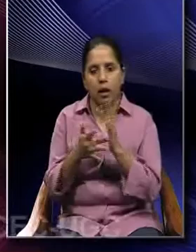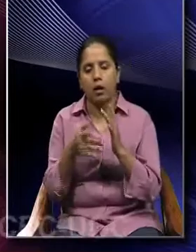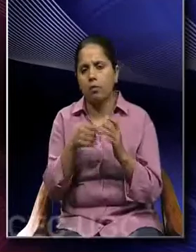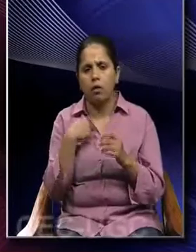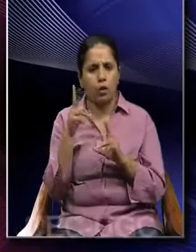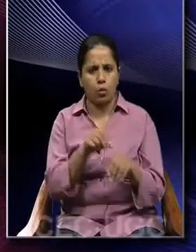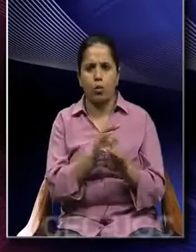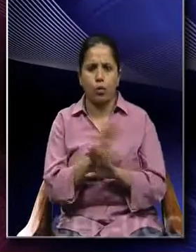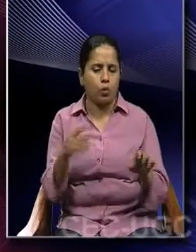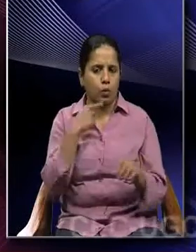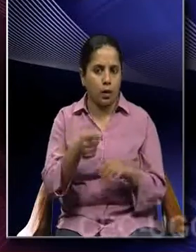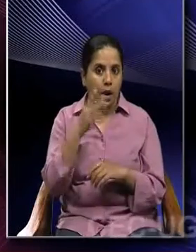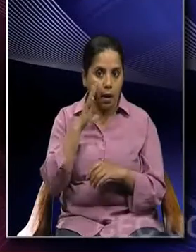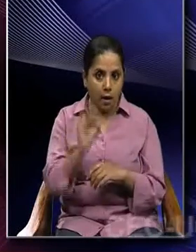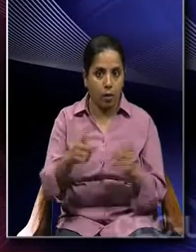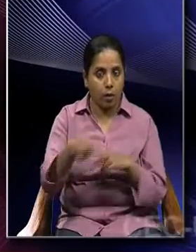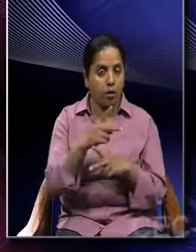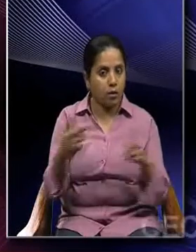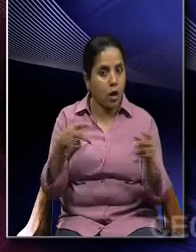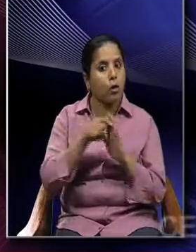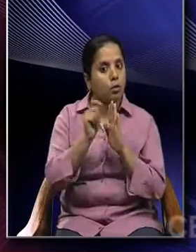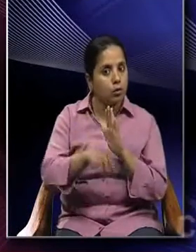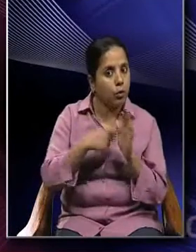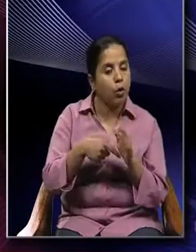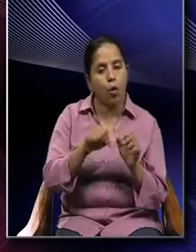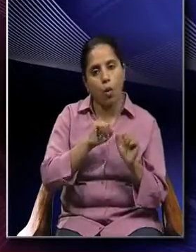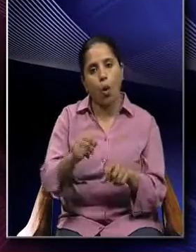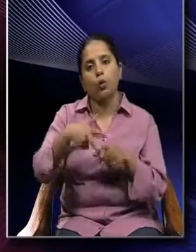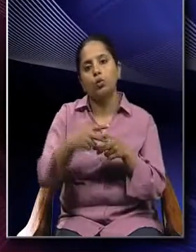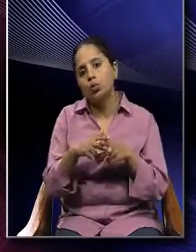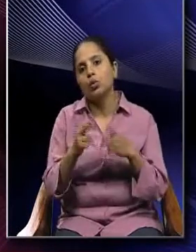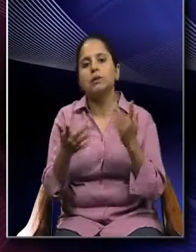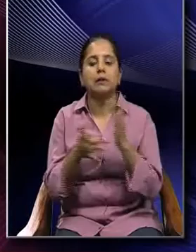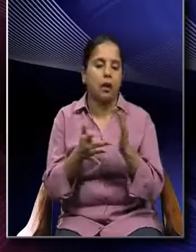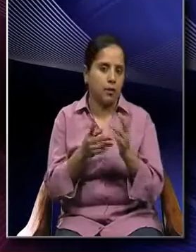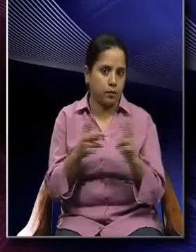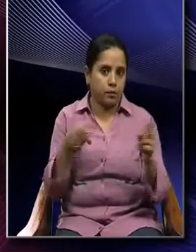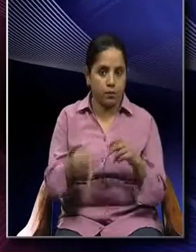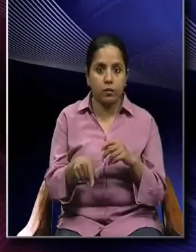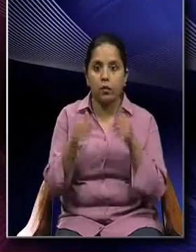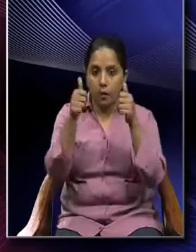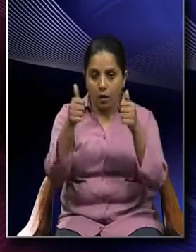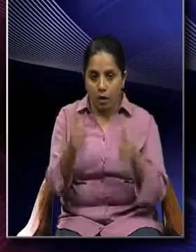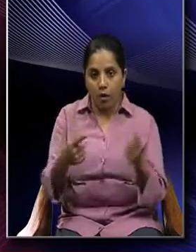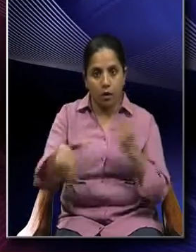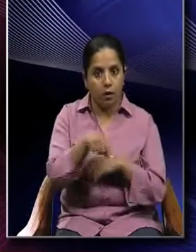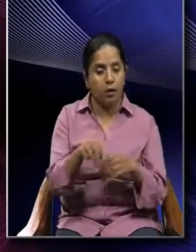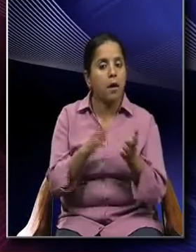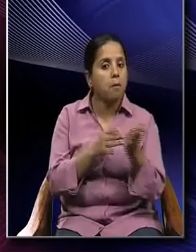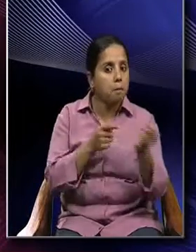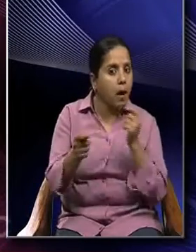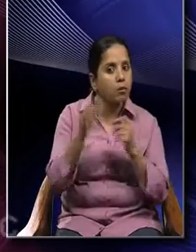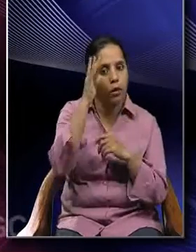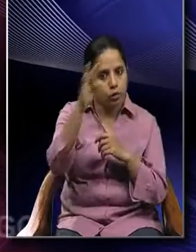to the relevance of Enlightenment project and its own tools and techniques. Result by management theory and practice has